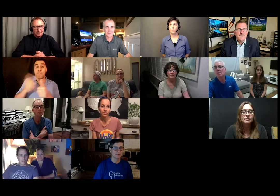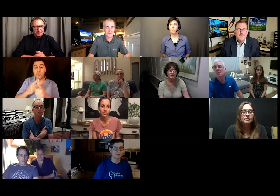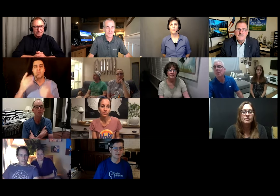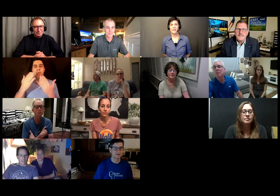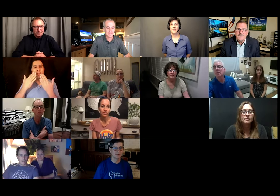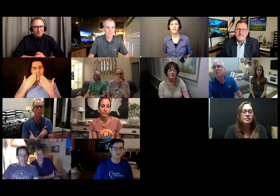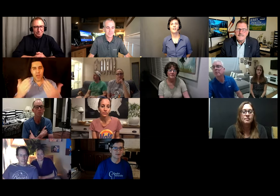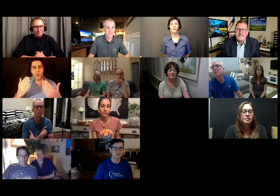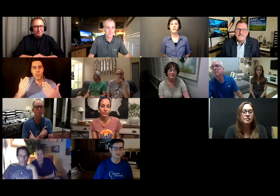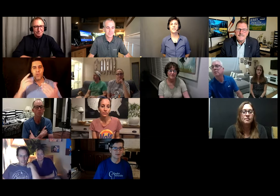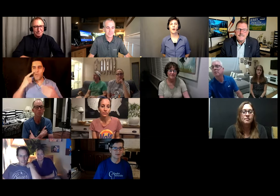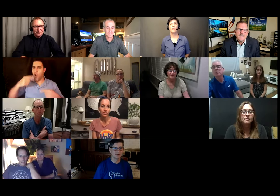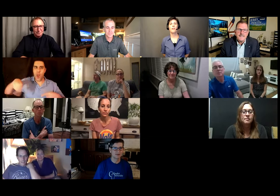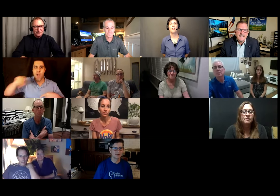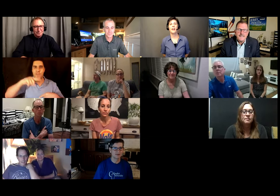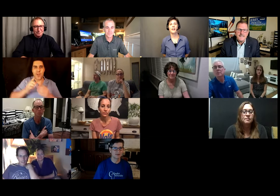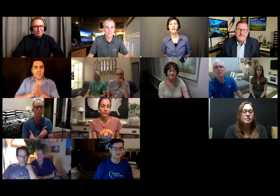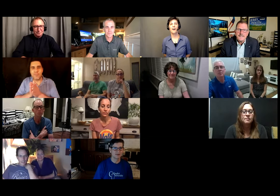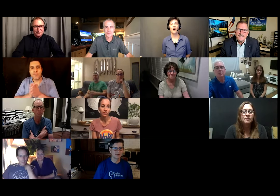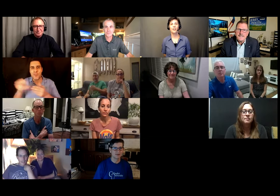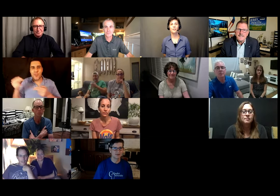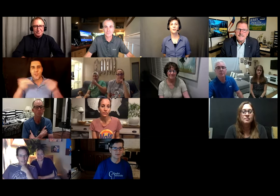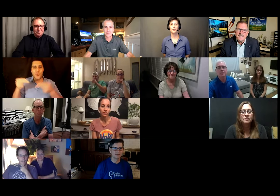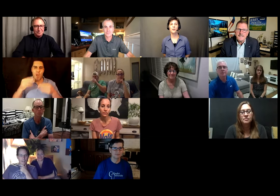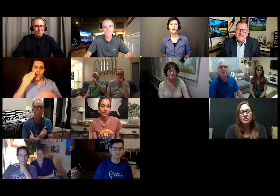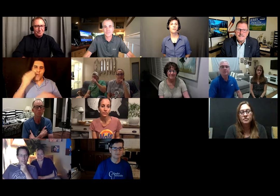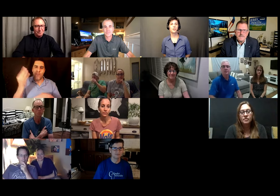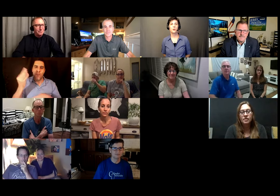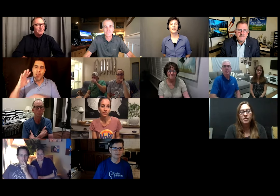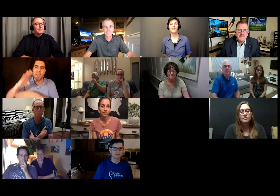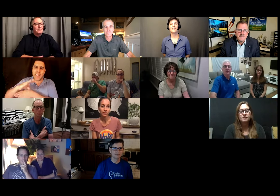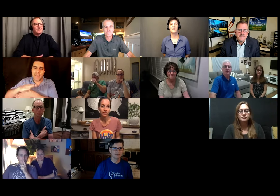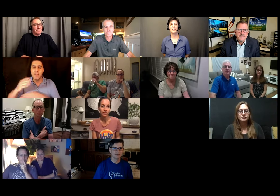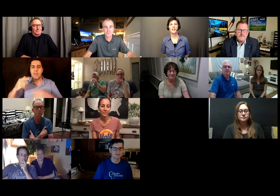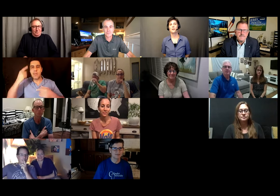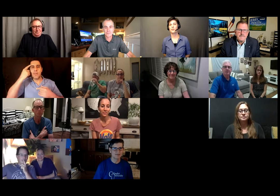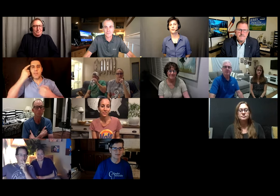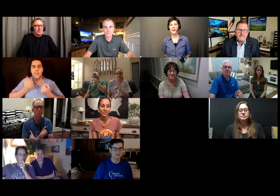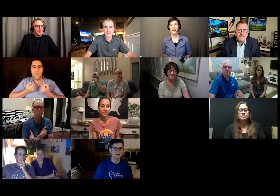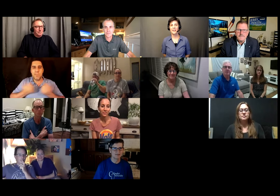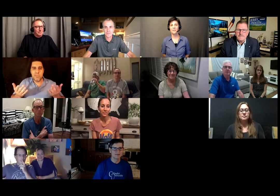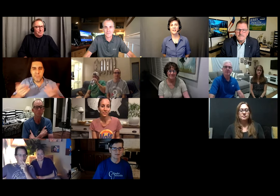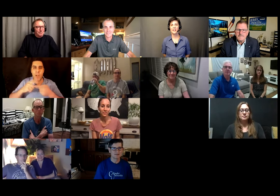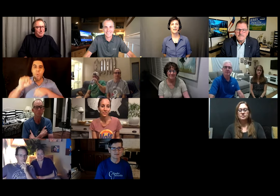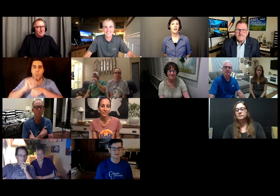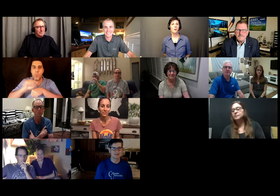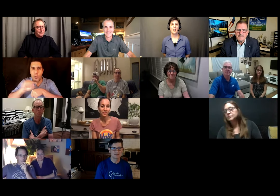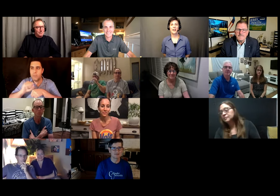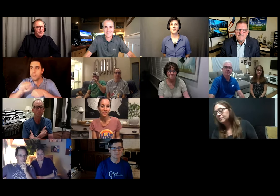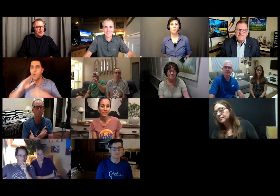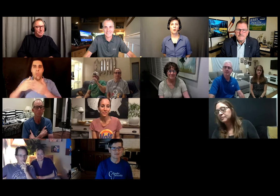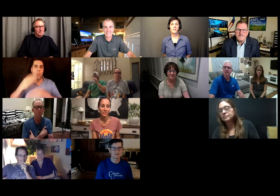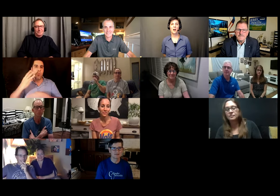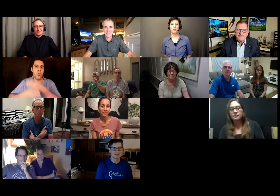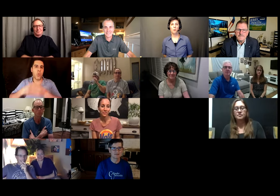Okay, great. First, I want to thank all of you for joining in this evening. I know it's Friday evening.